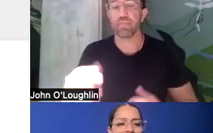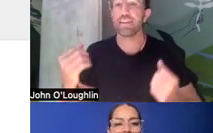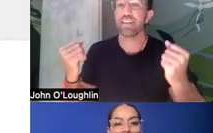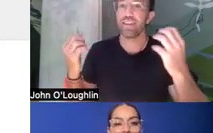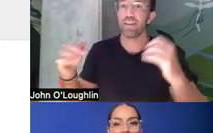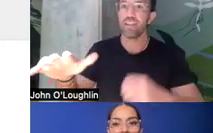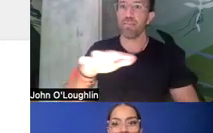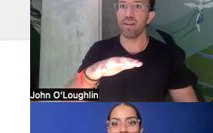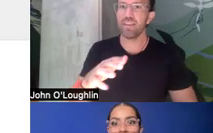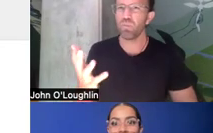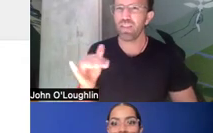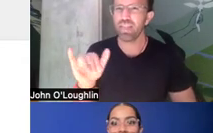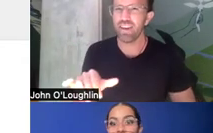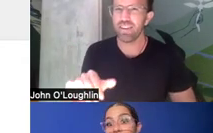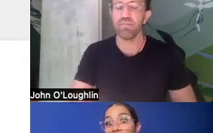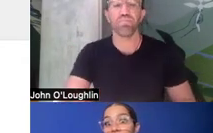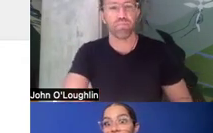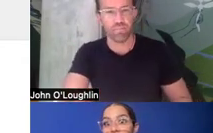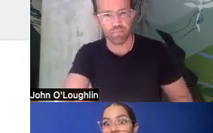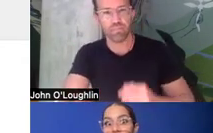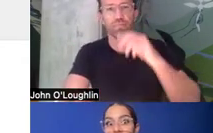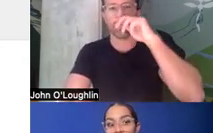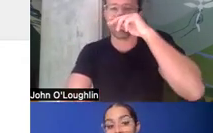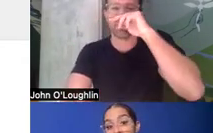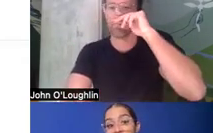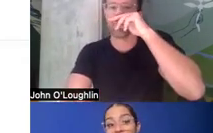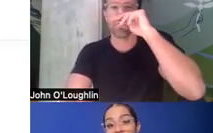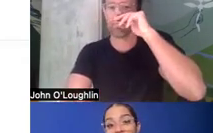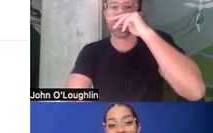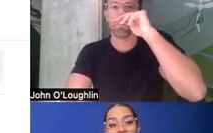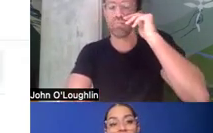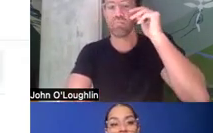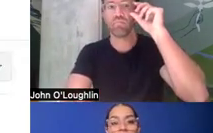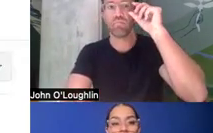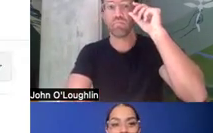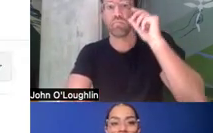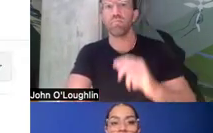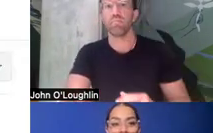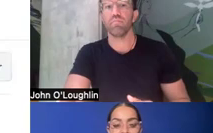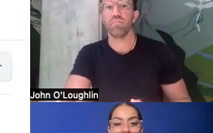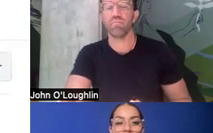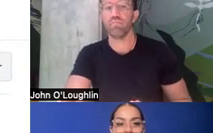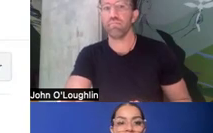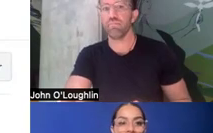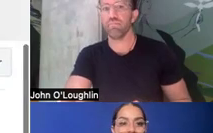I'll show you an example quickly. So signing space, you may wonder what that means.